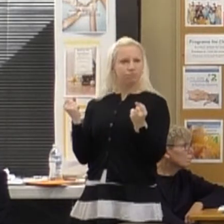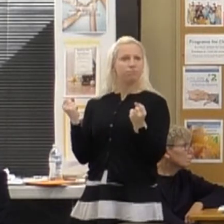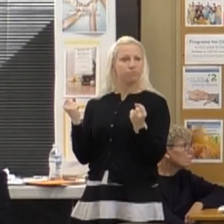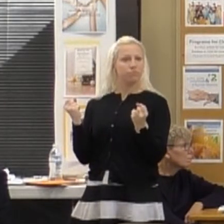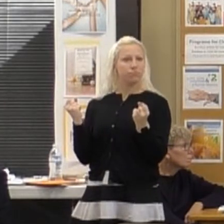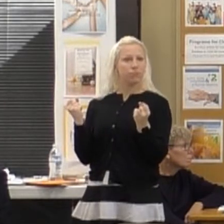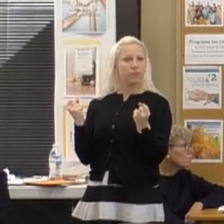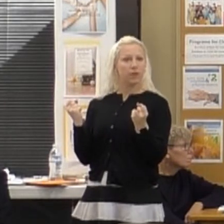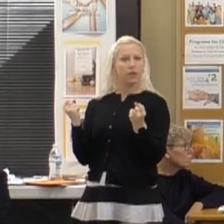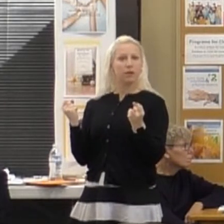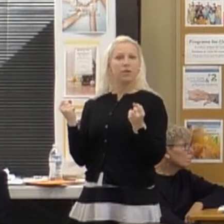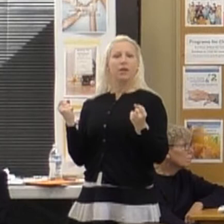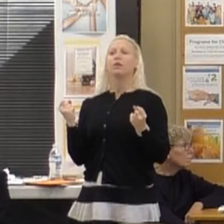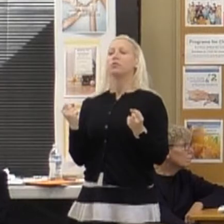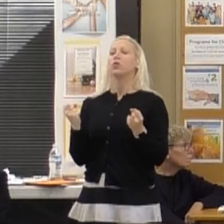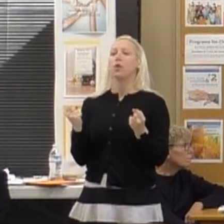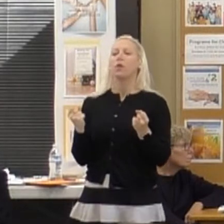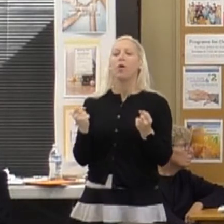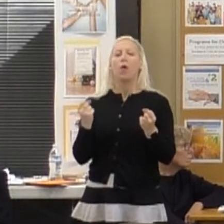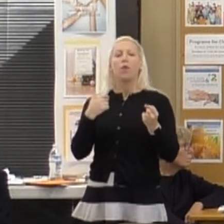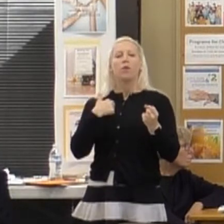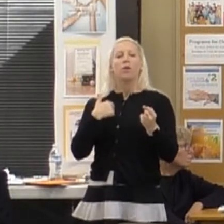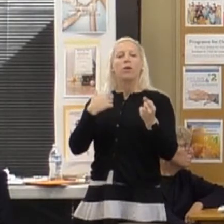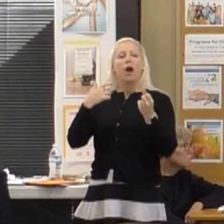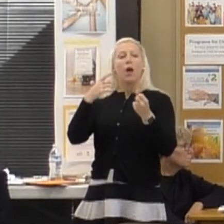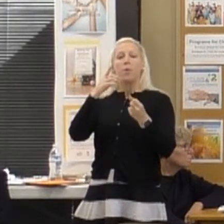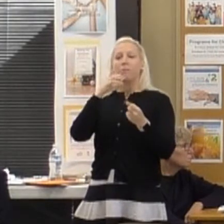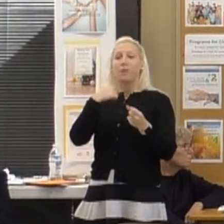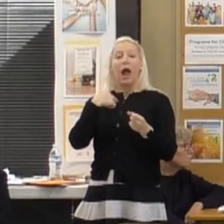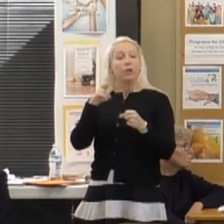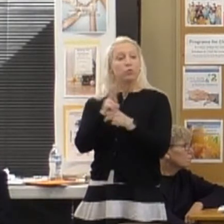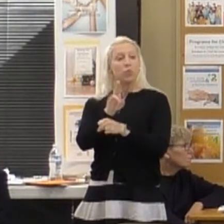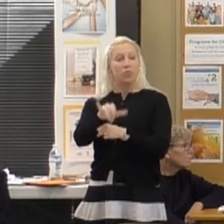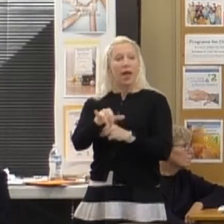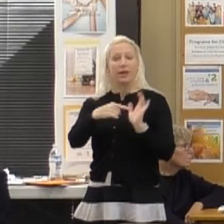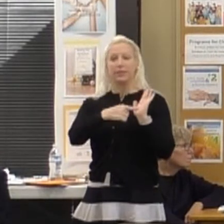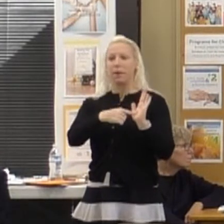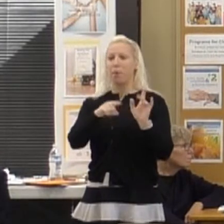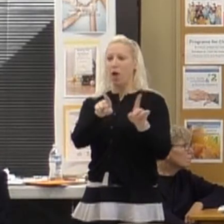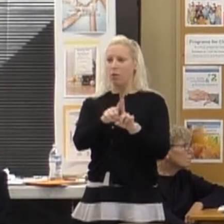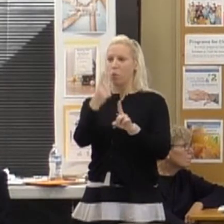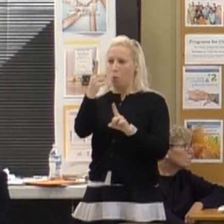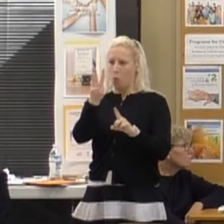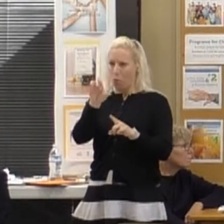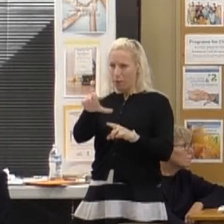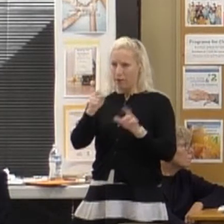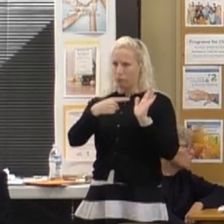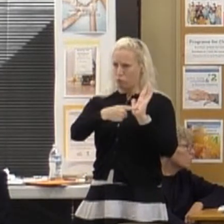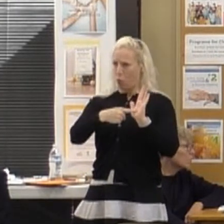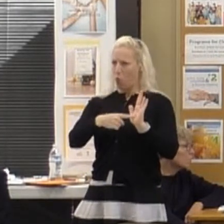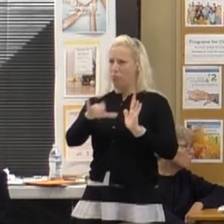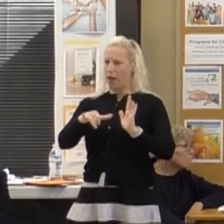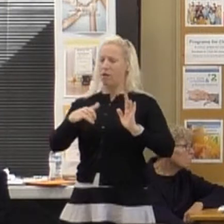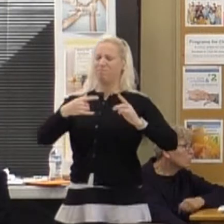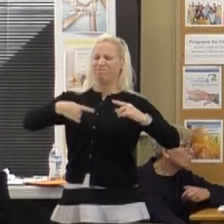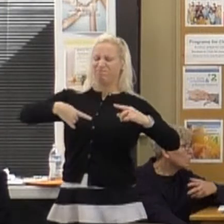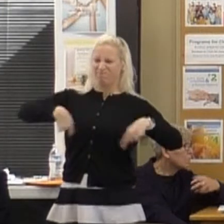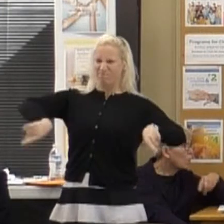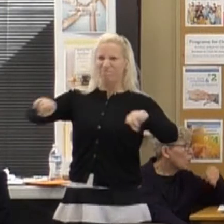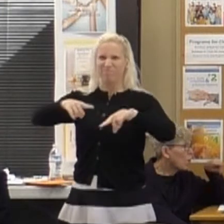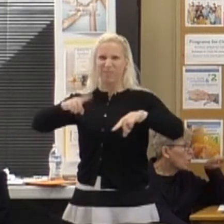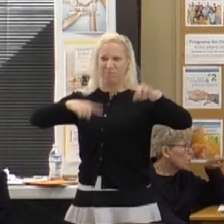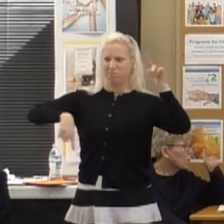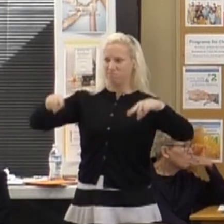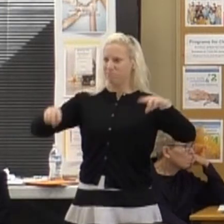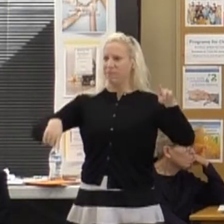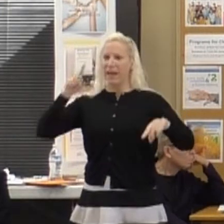However, deaf individuals who are predominantly users of American Sign Language will make another choice. But I give you